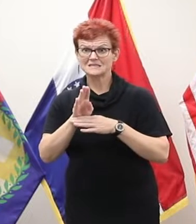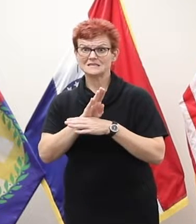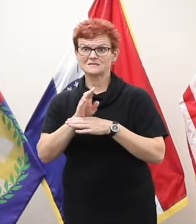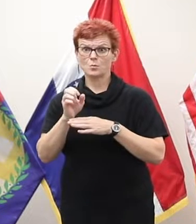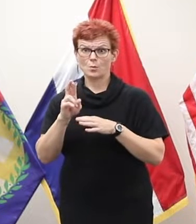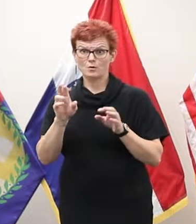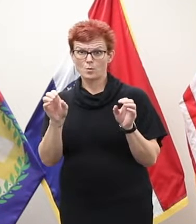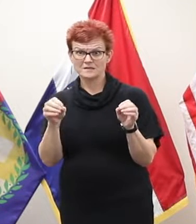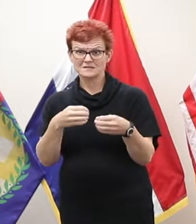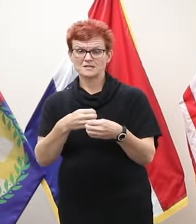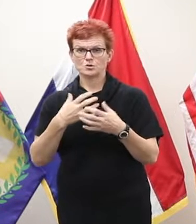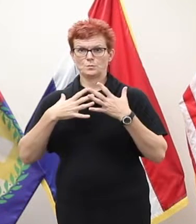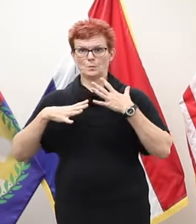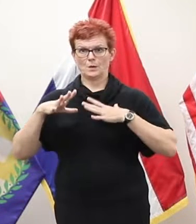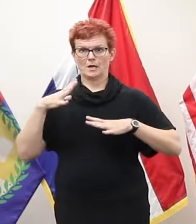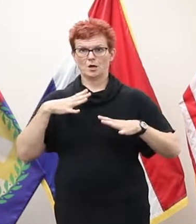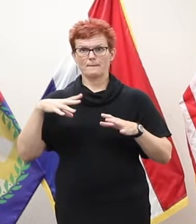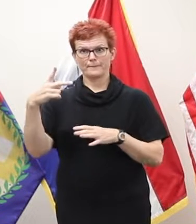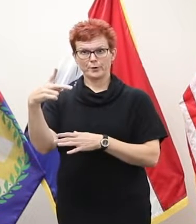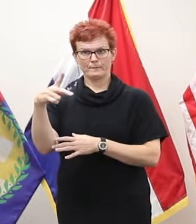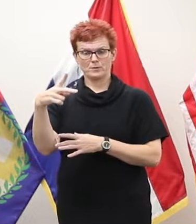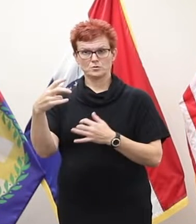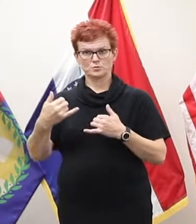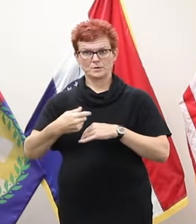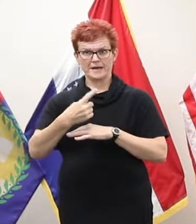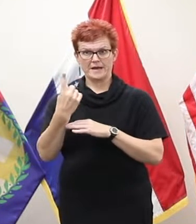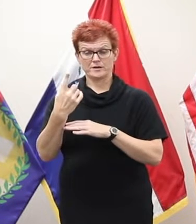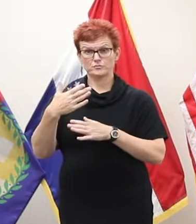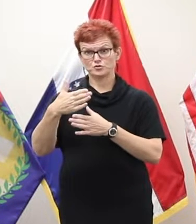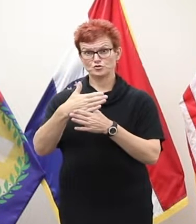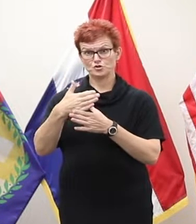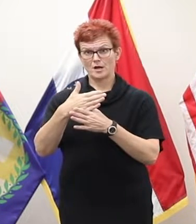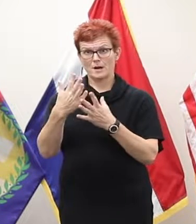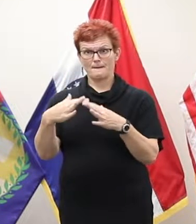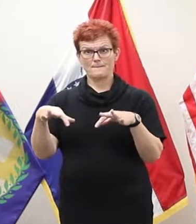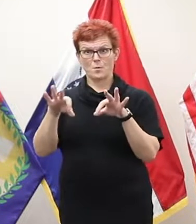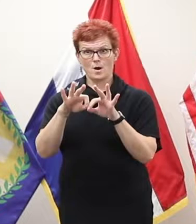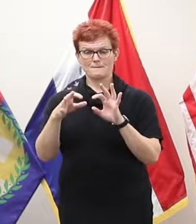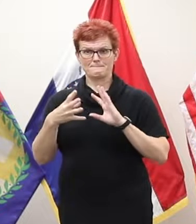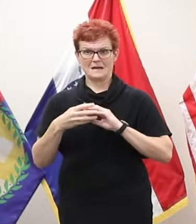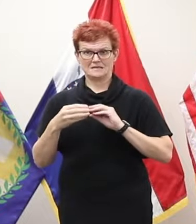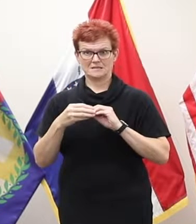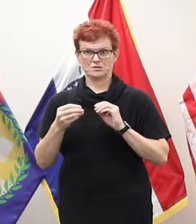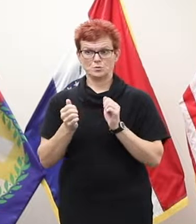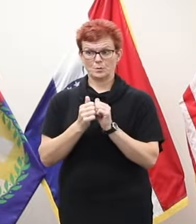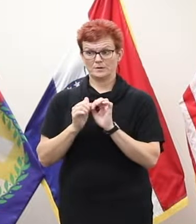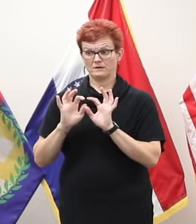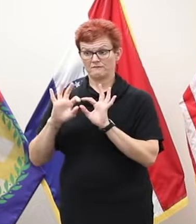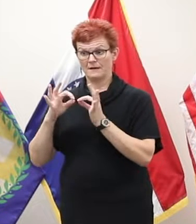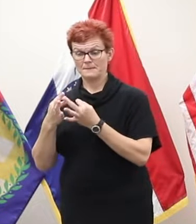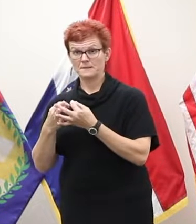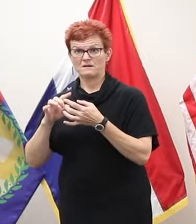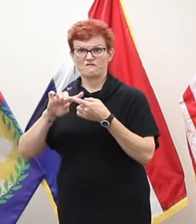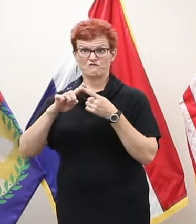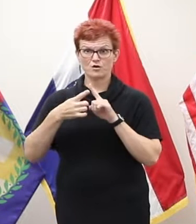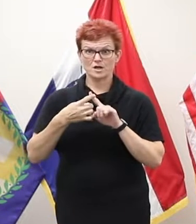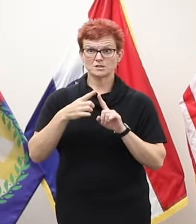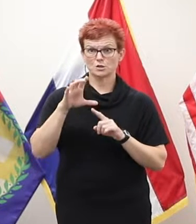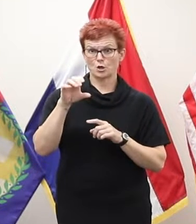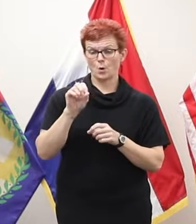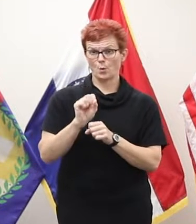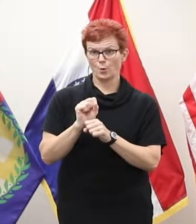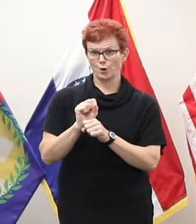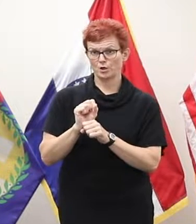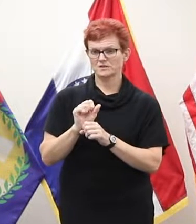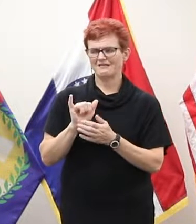purple today to share this important message with your family, with your friends, and your coworkers. Doing this is a